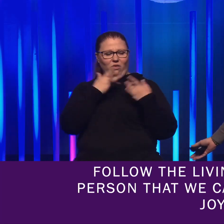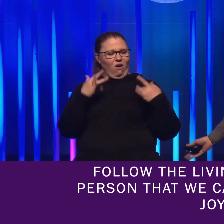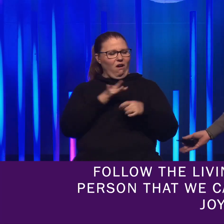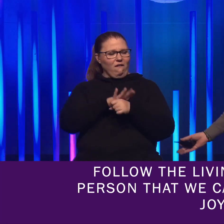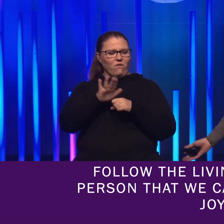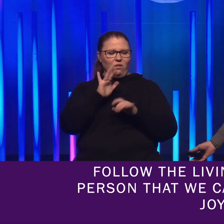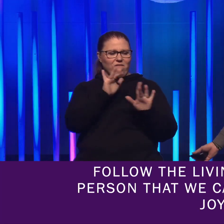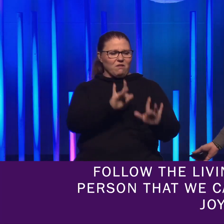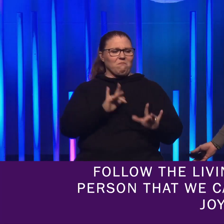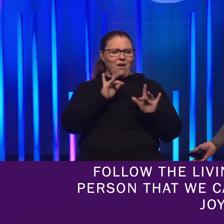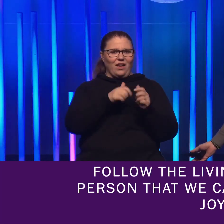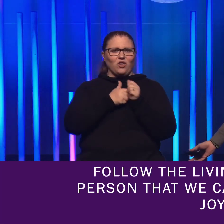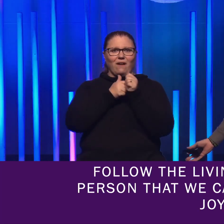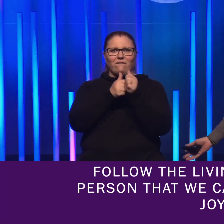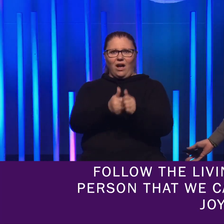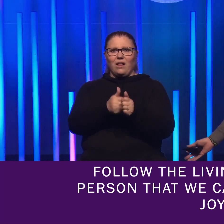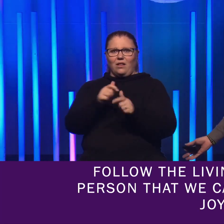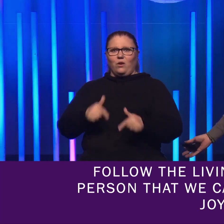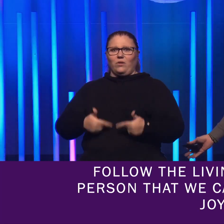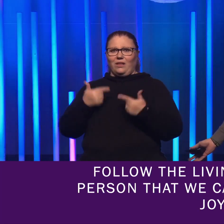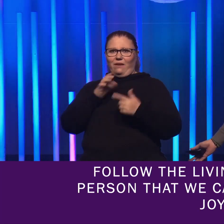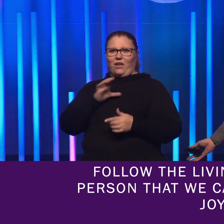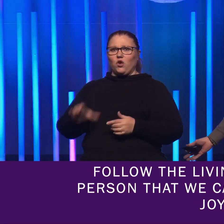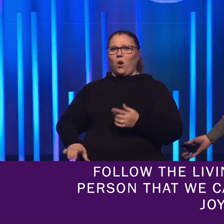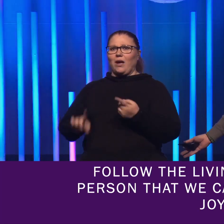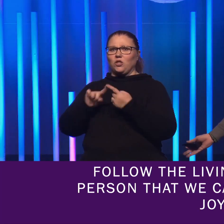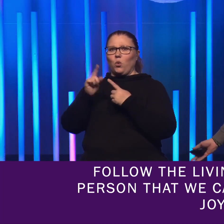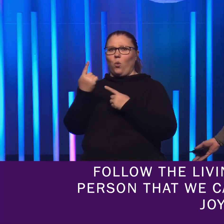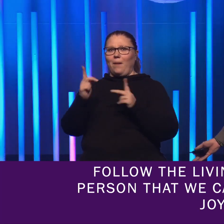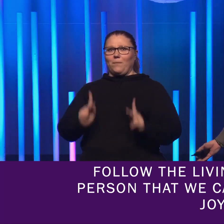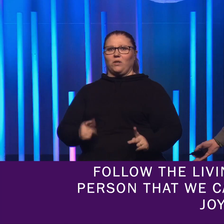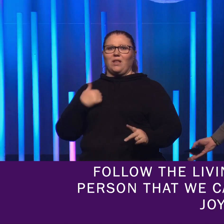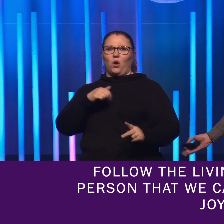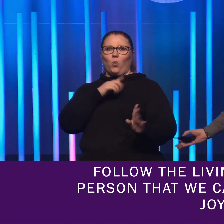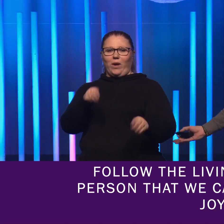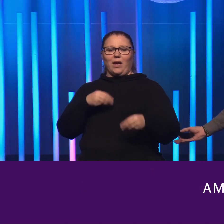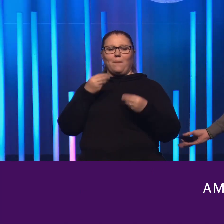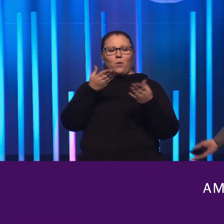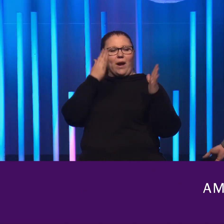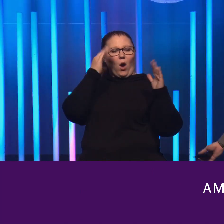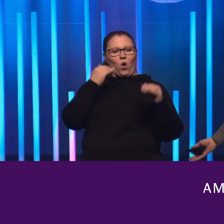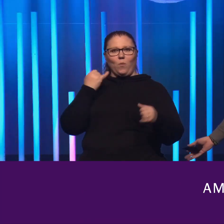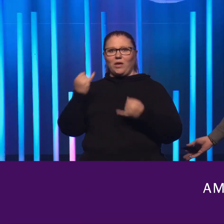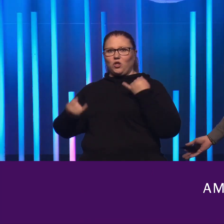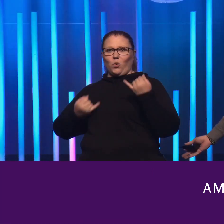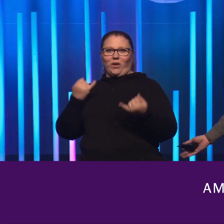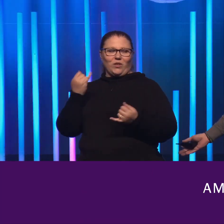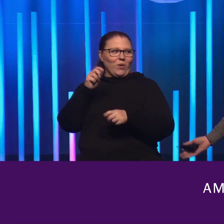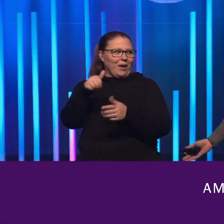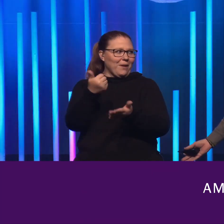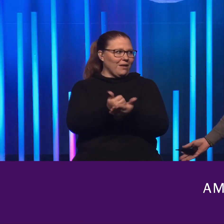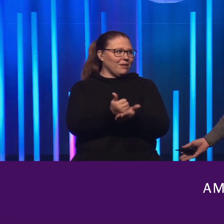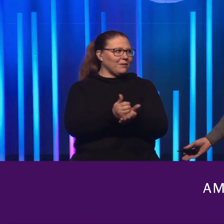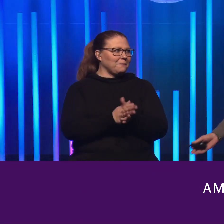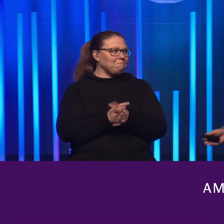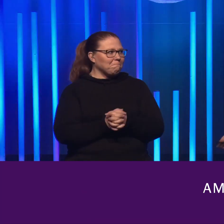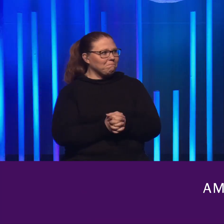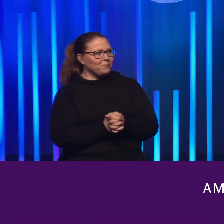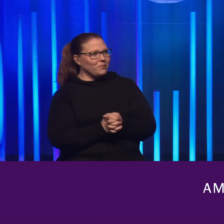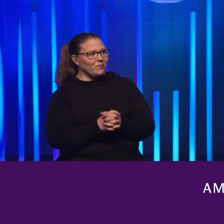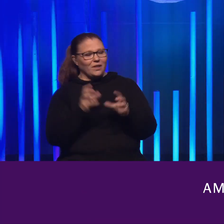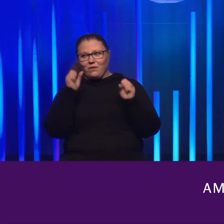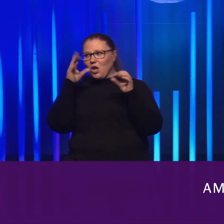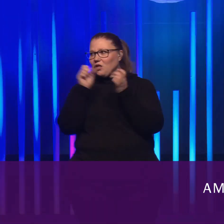living Christ to one person that we can bring hope and joy to. Amen. Amen. Have an